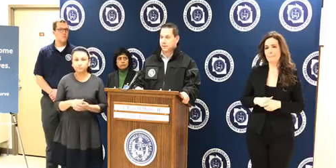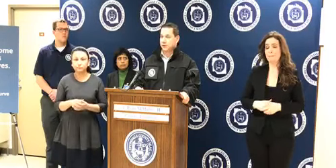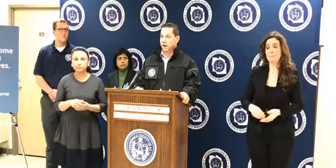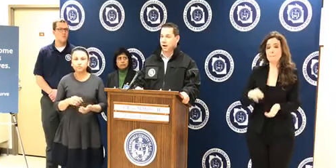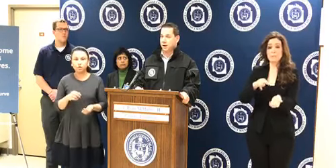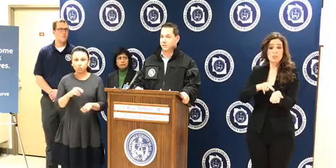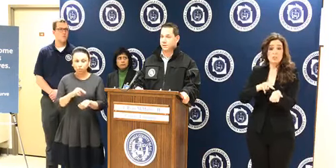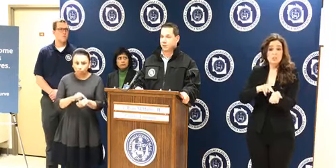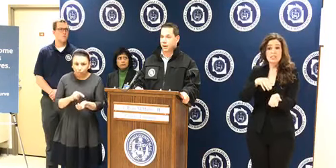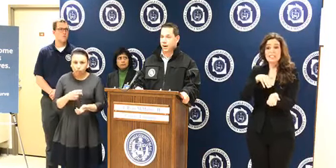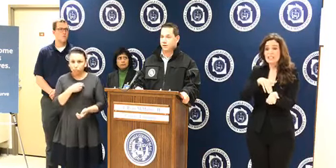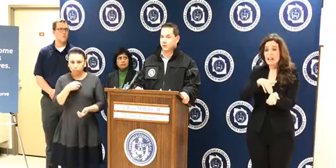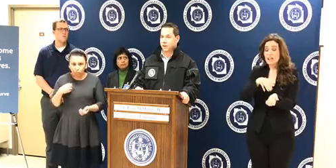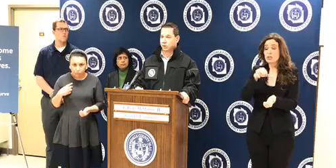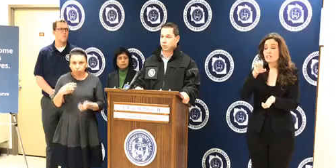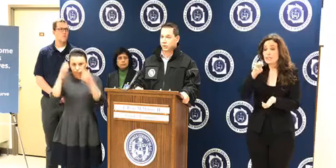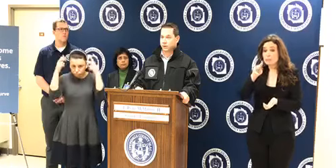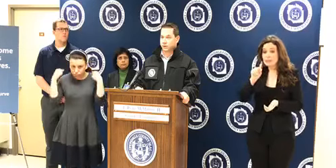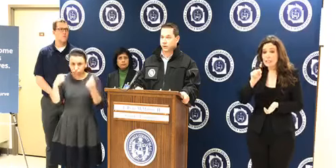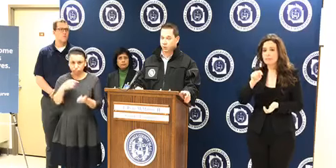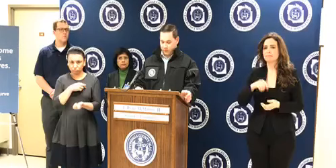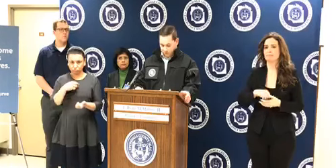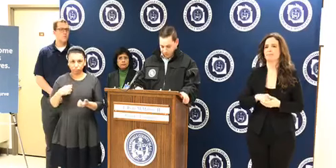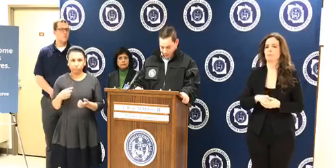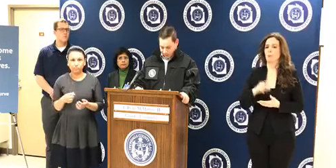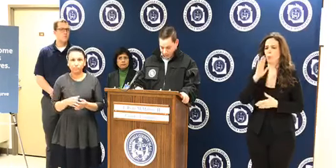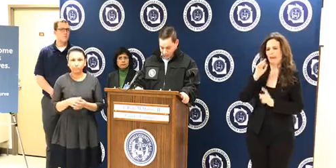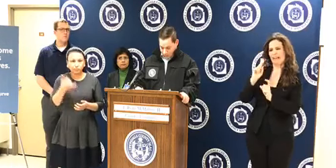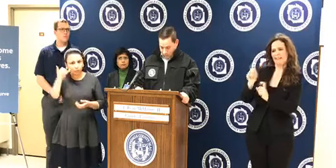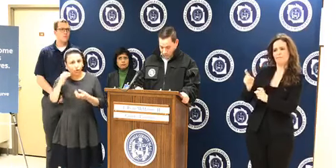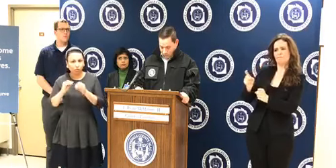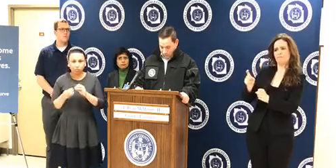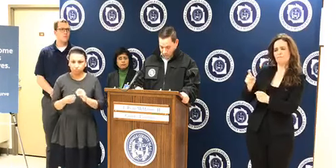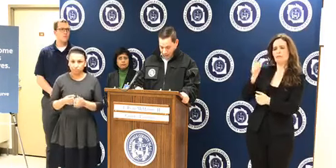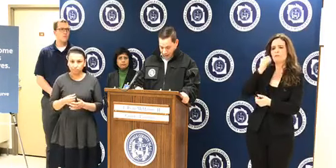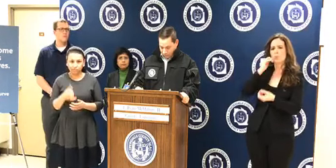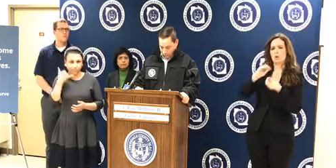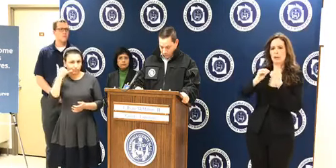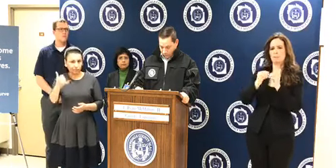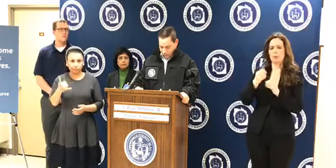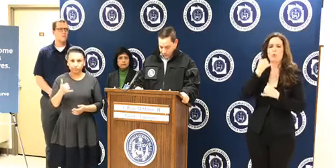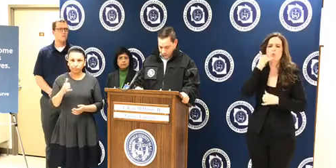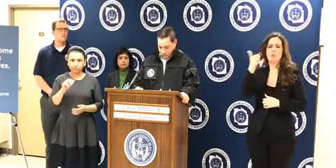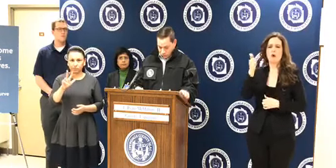contact to exercise your ability to get one of these slots,